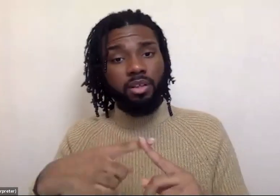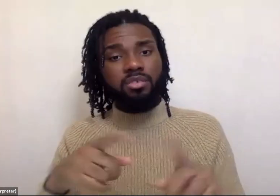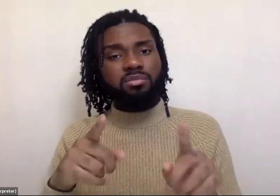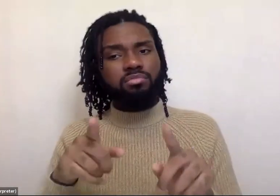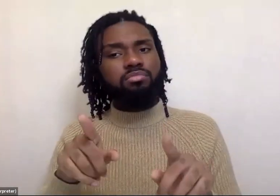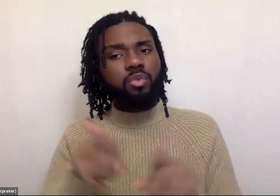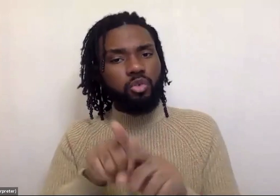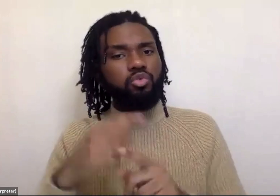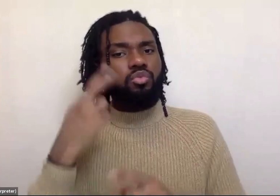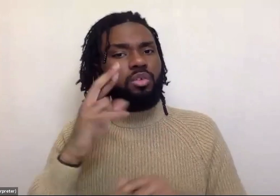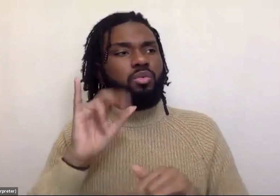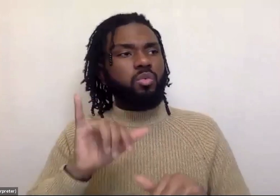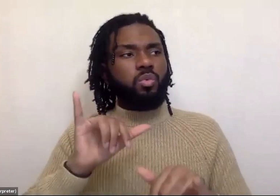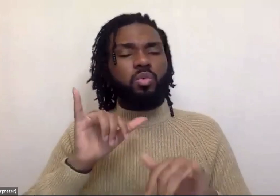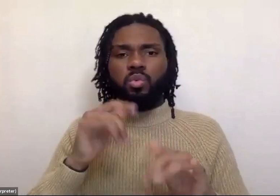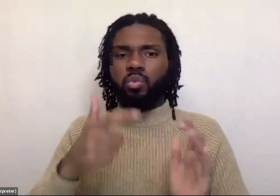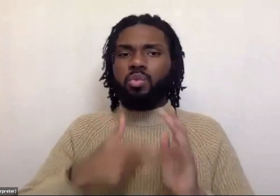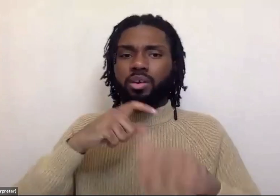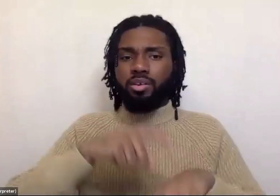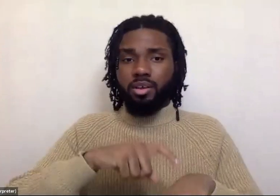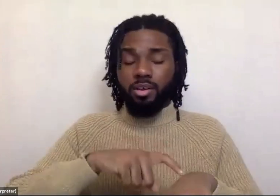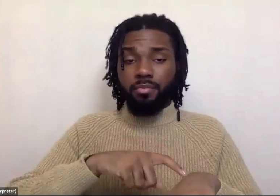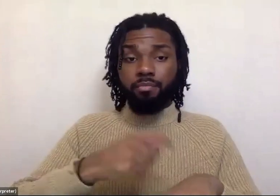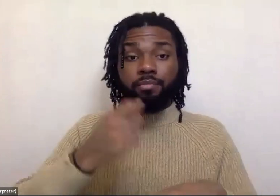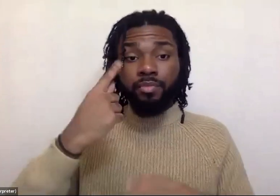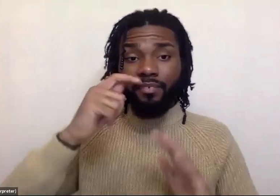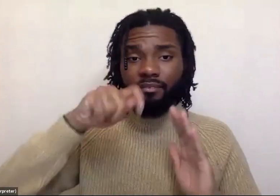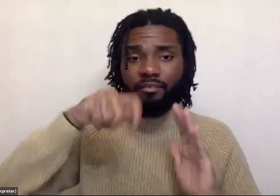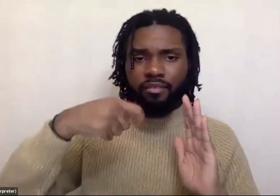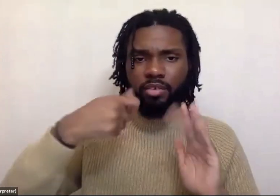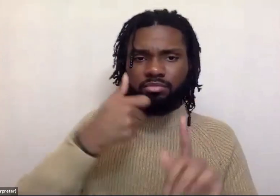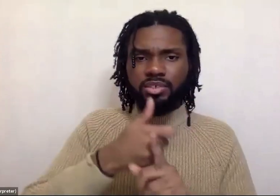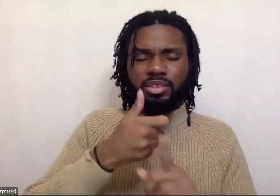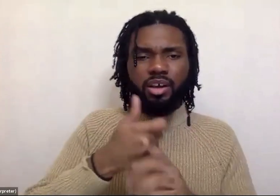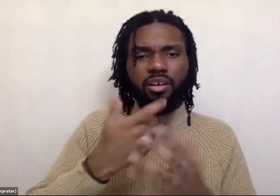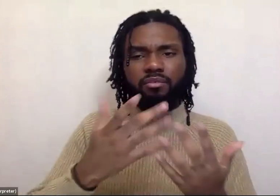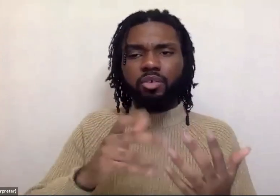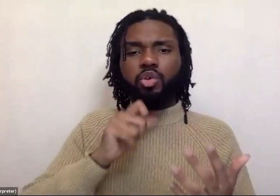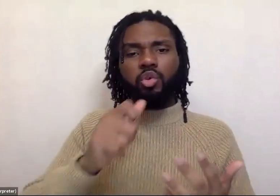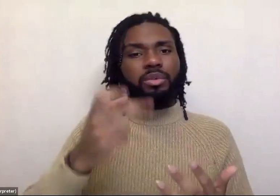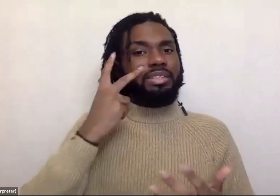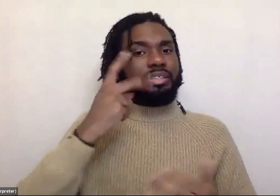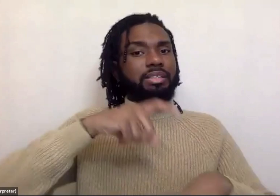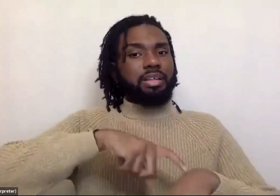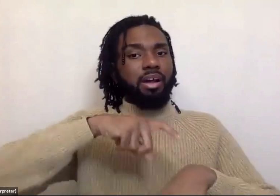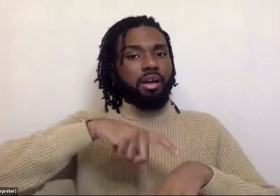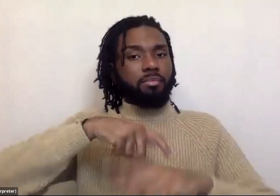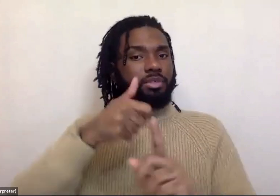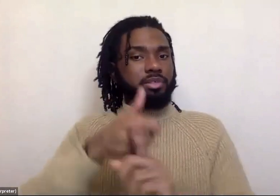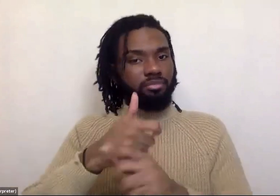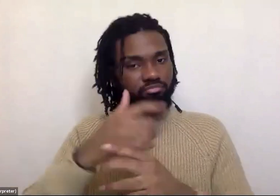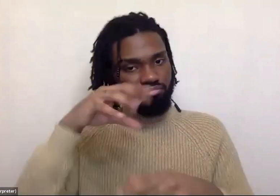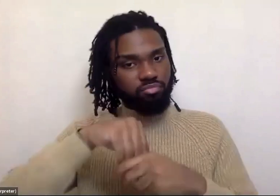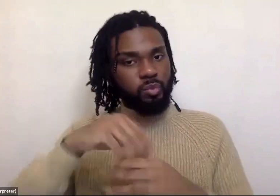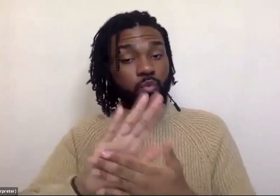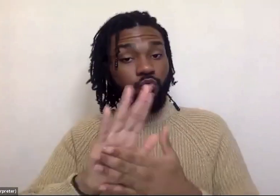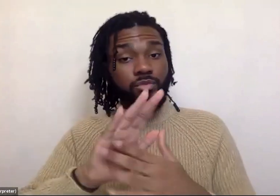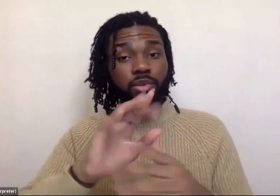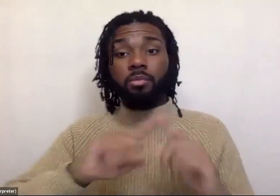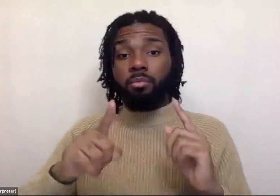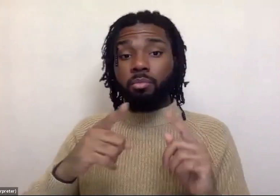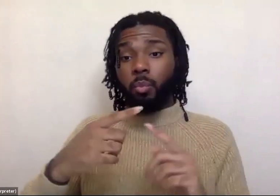Now, because films are films, you don't get enough of a sense of that. But certainly one of the things that we try and say, even